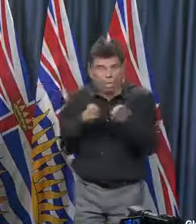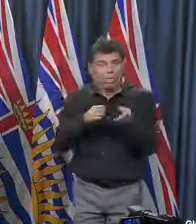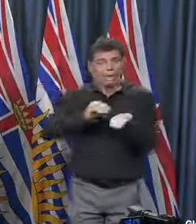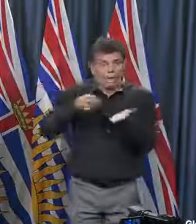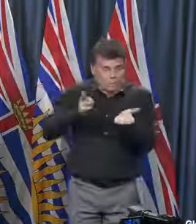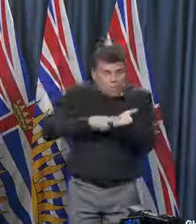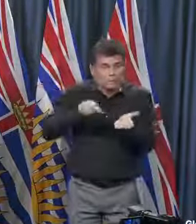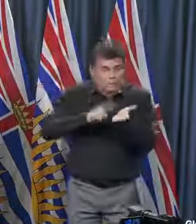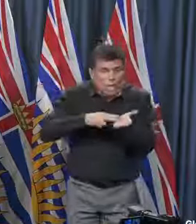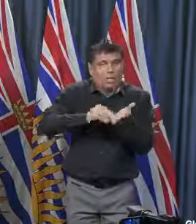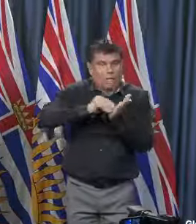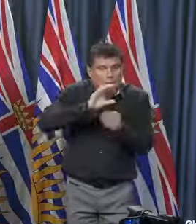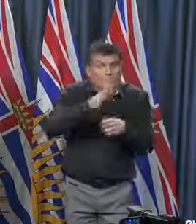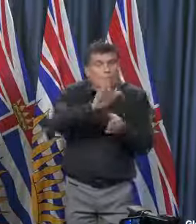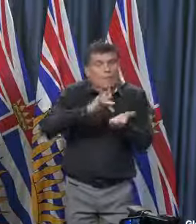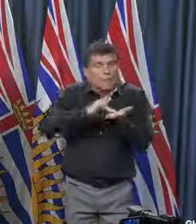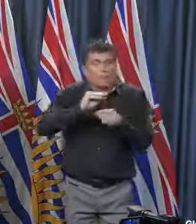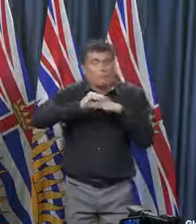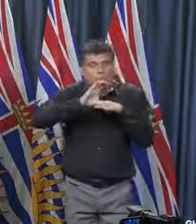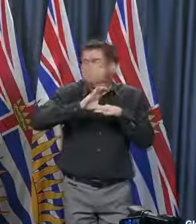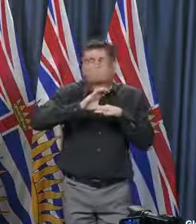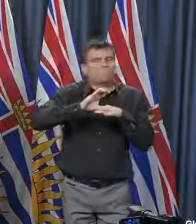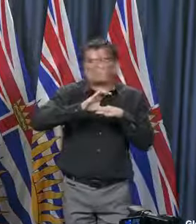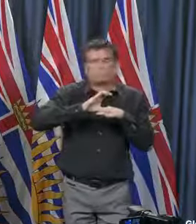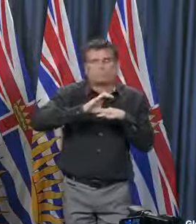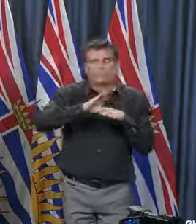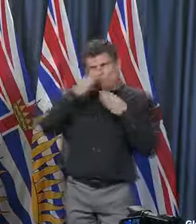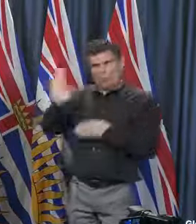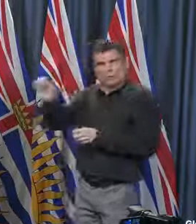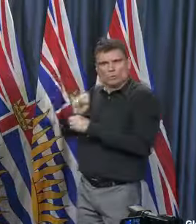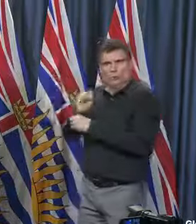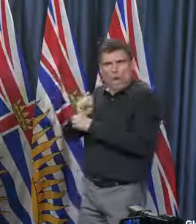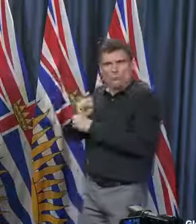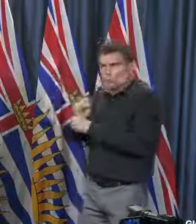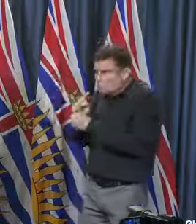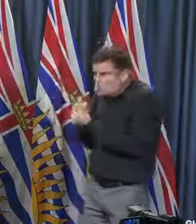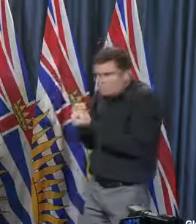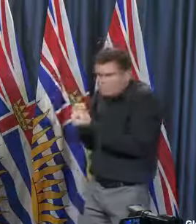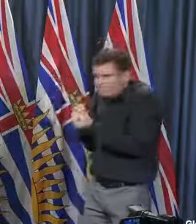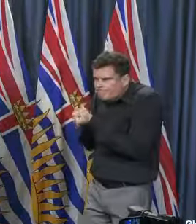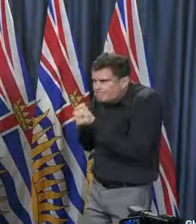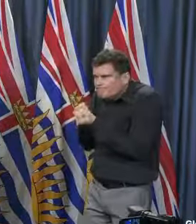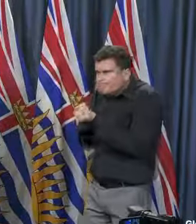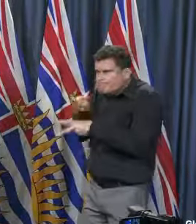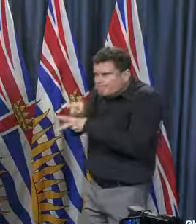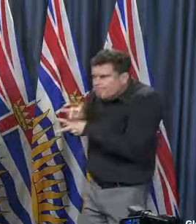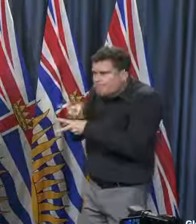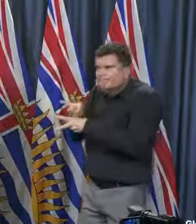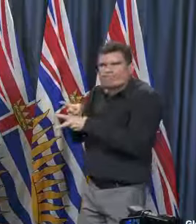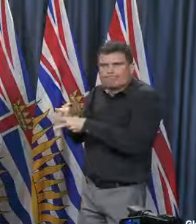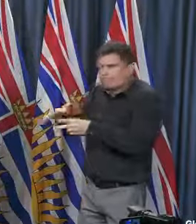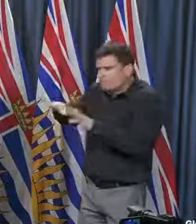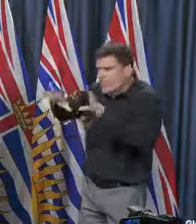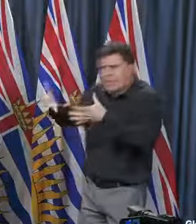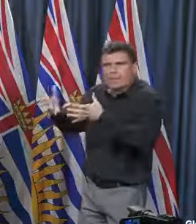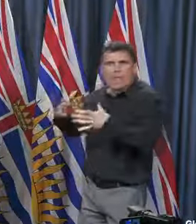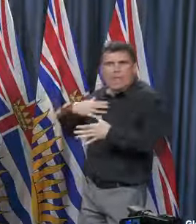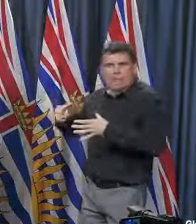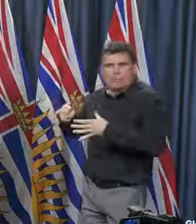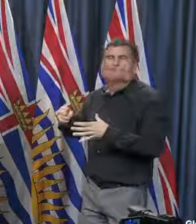services in an effort to increase services and increase access to care and services and reduce